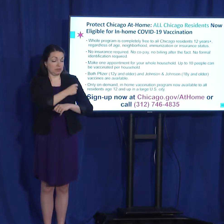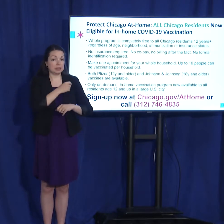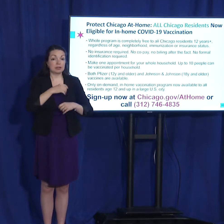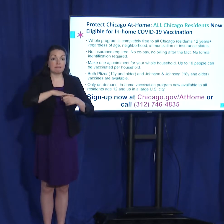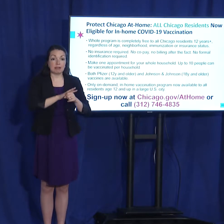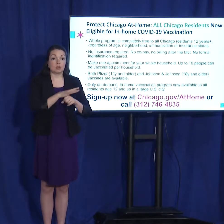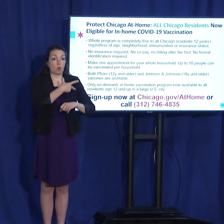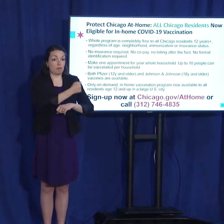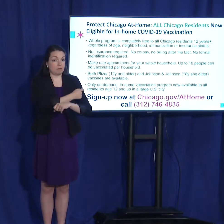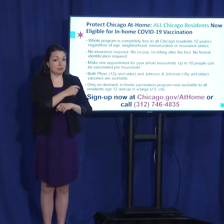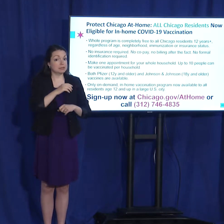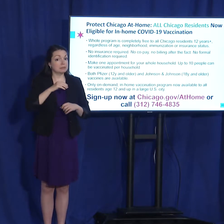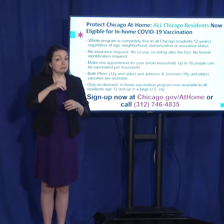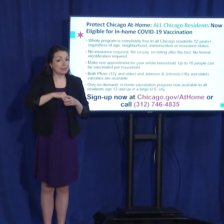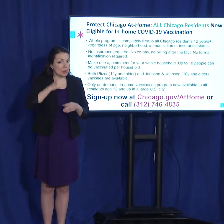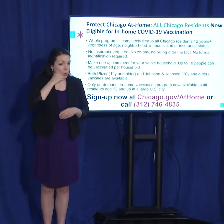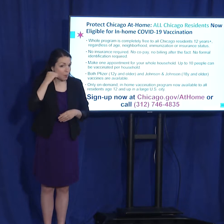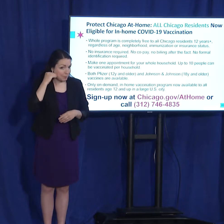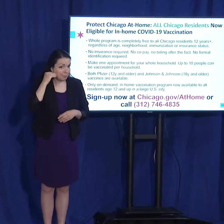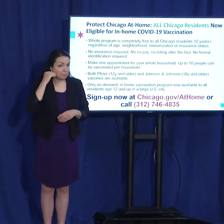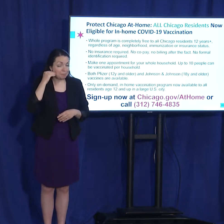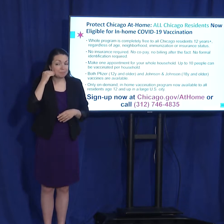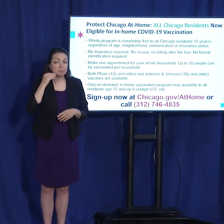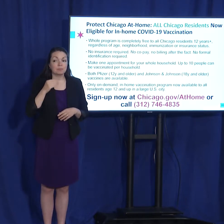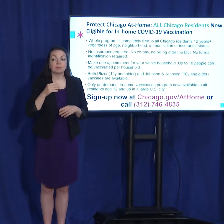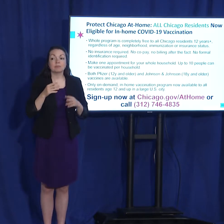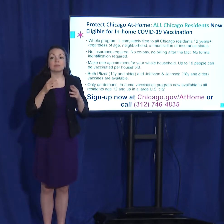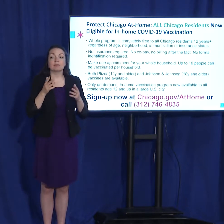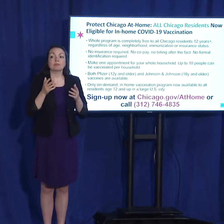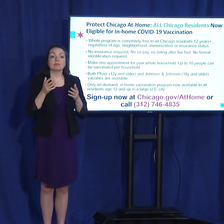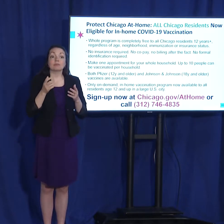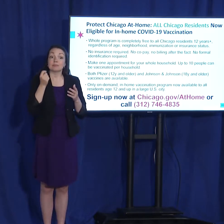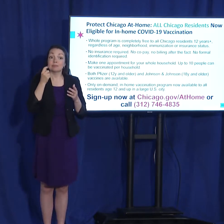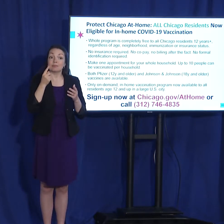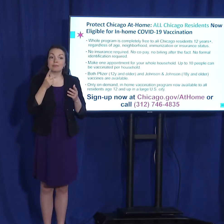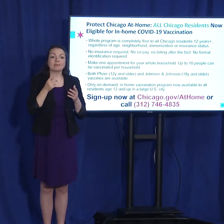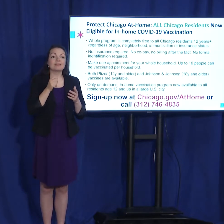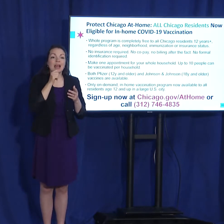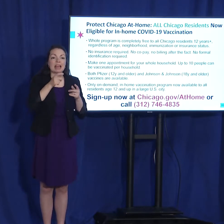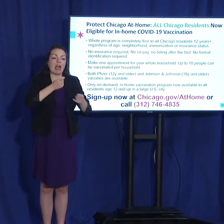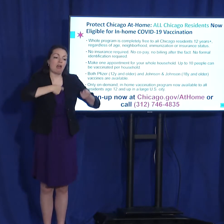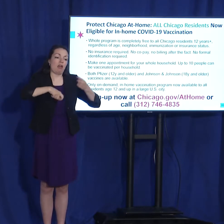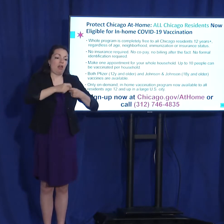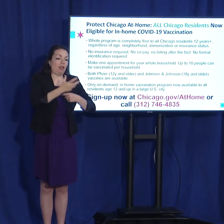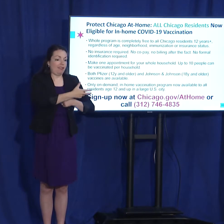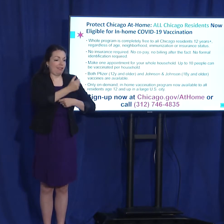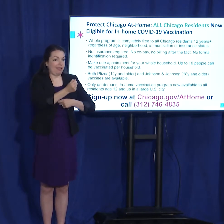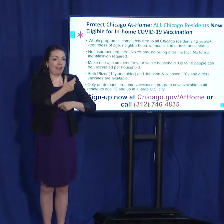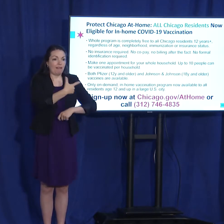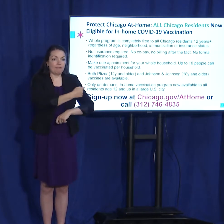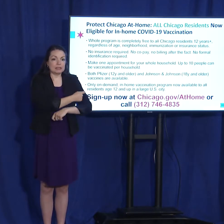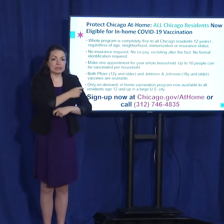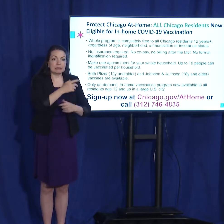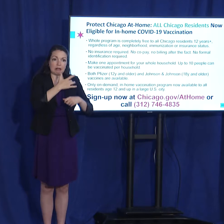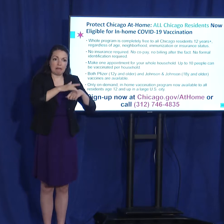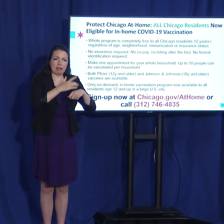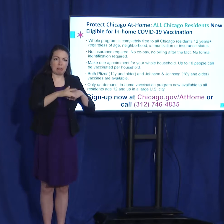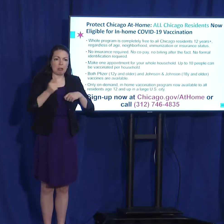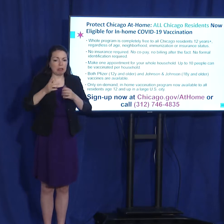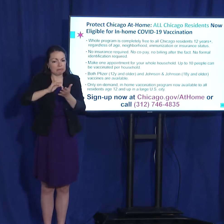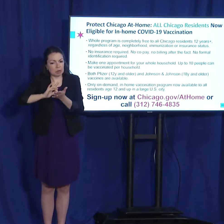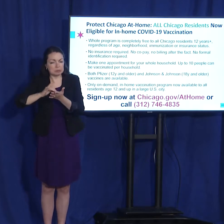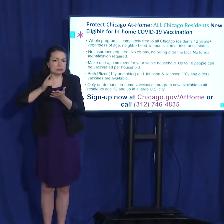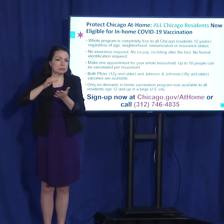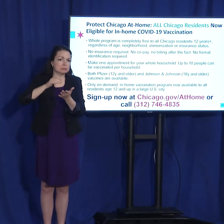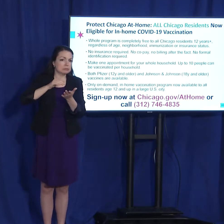COVID-19 vaccination. I want to reiterate that this is not taking the place of vaccine that remains available at pharmacies, at the